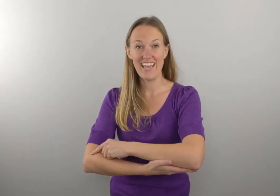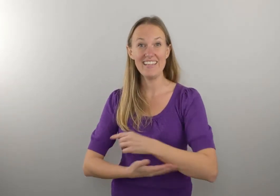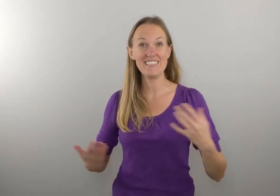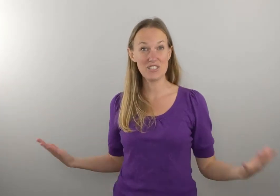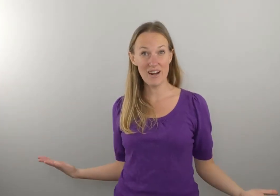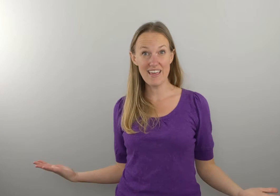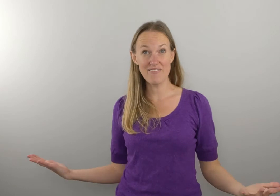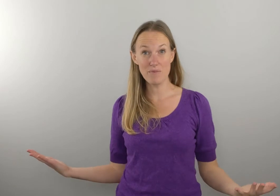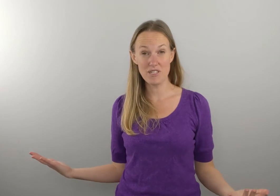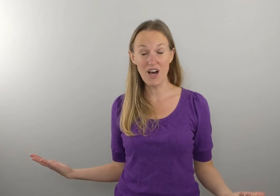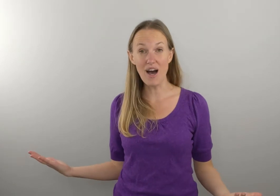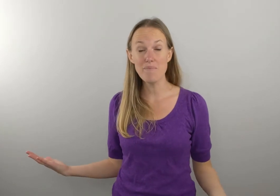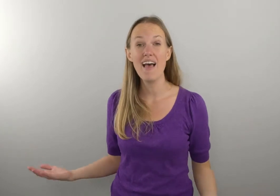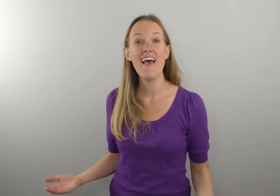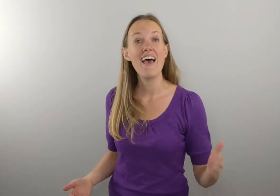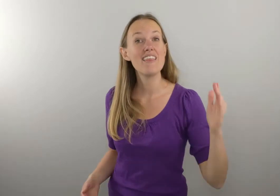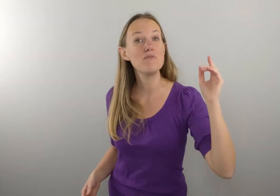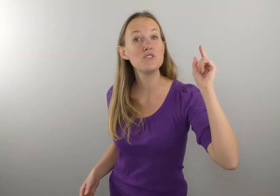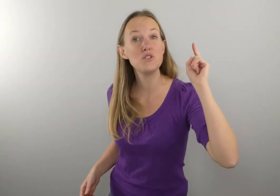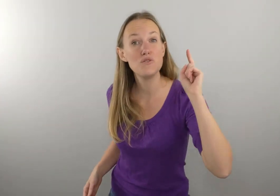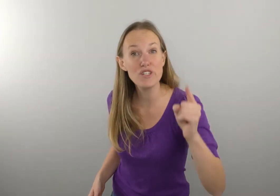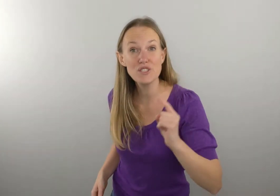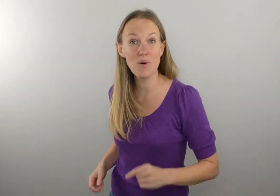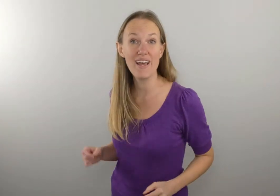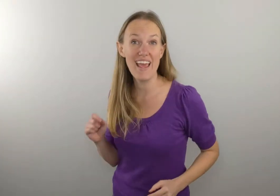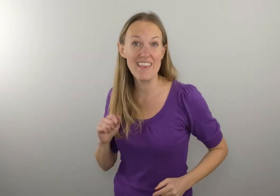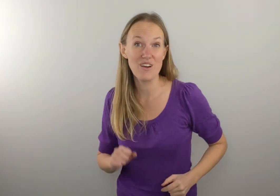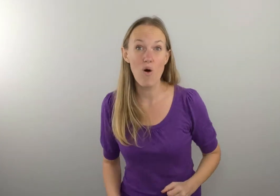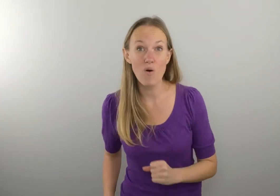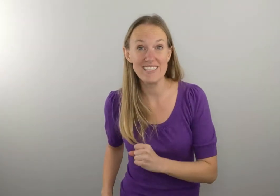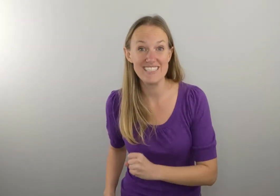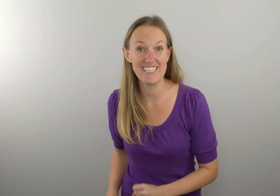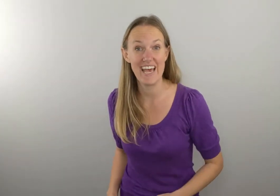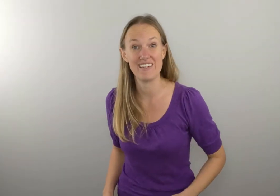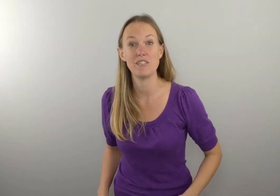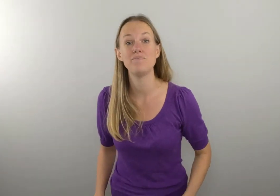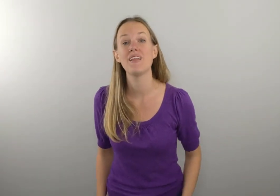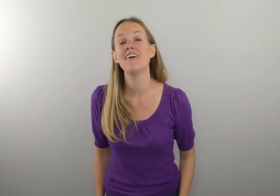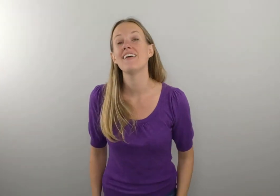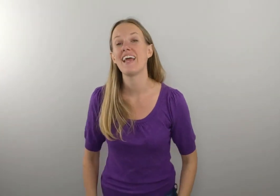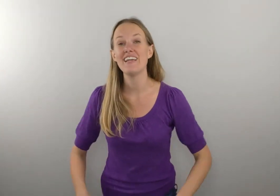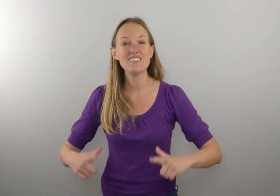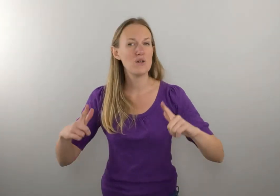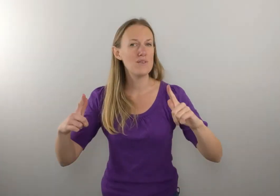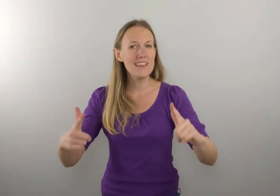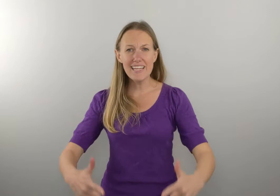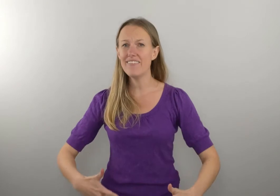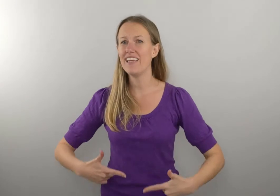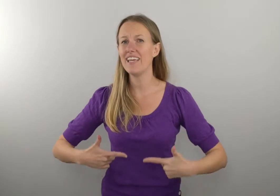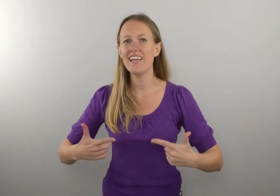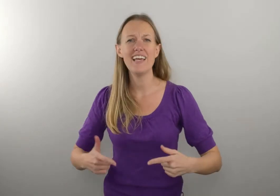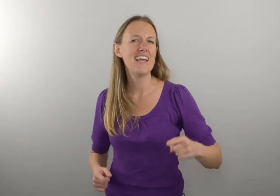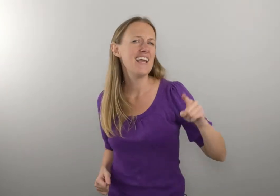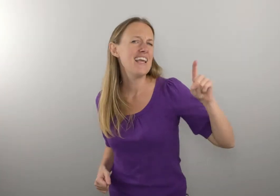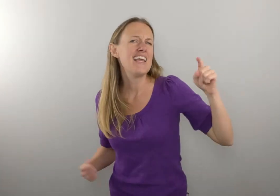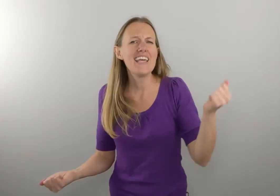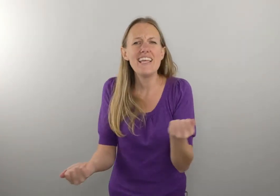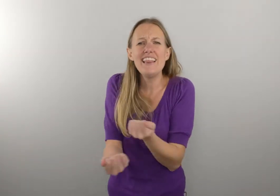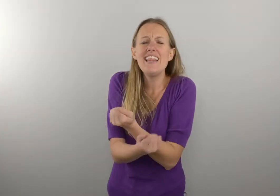Okay, let's try that from the top, and then we'll do verse 1 and the chorus together. Okay, so living, he